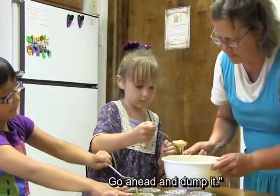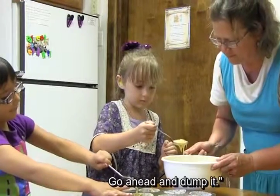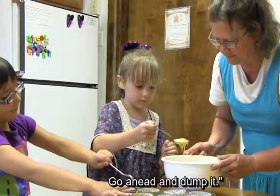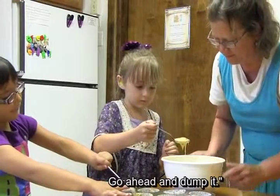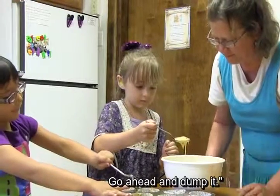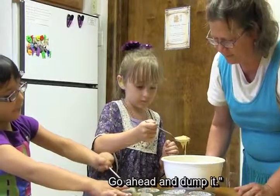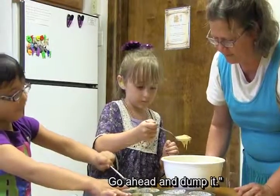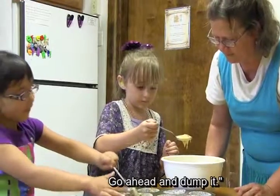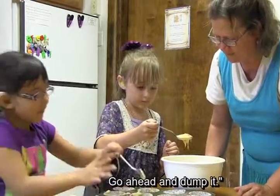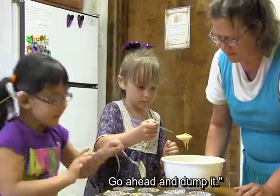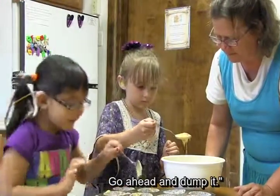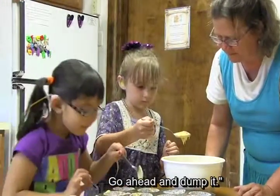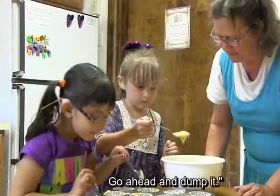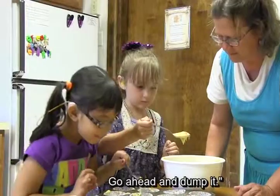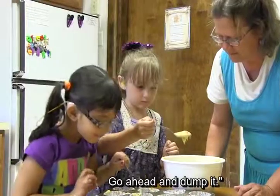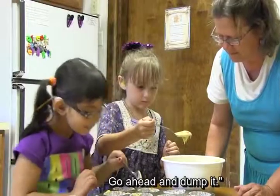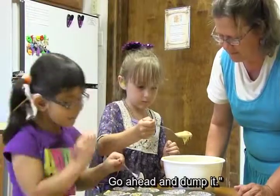Go ahead and dump it.